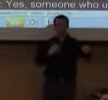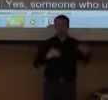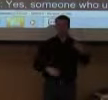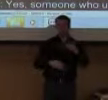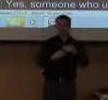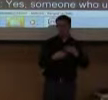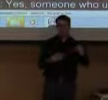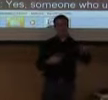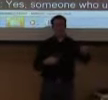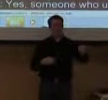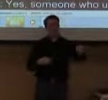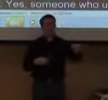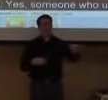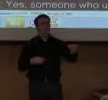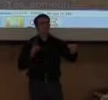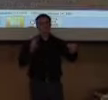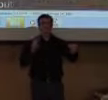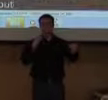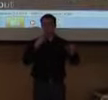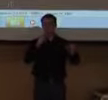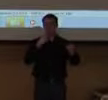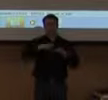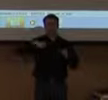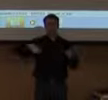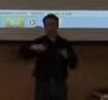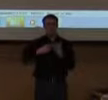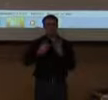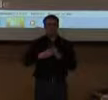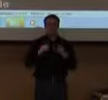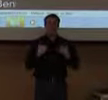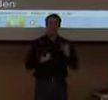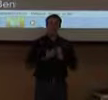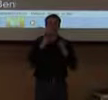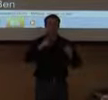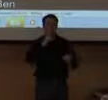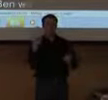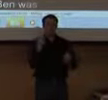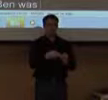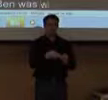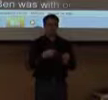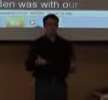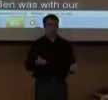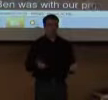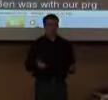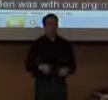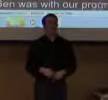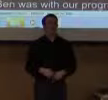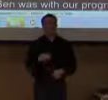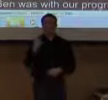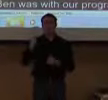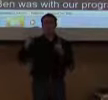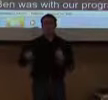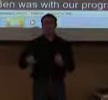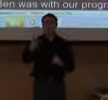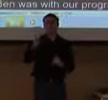that Ben has since left the program, but we have new personnel that's come on board, and one of those individuals